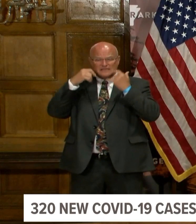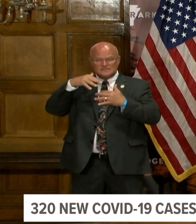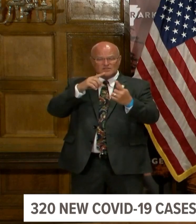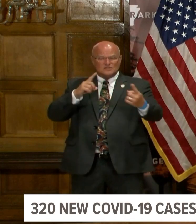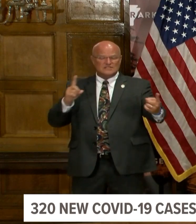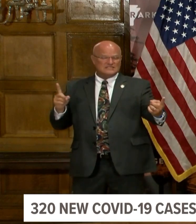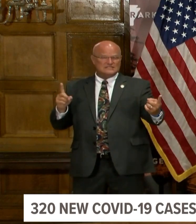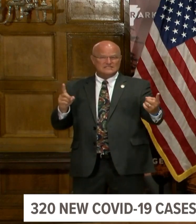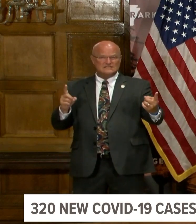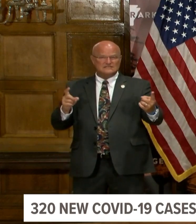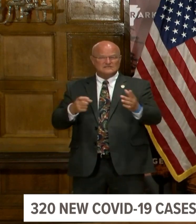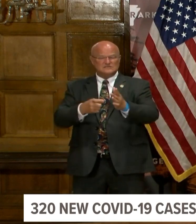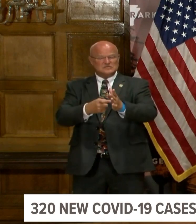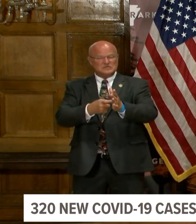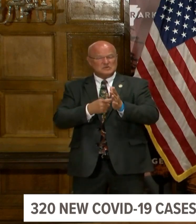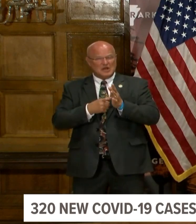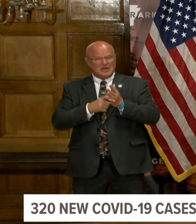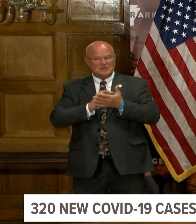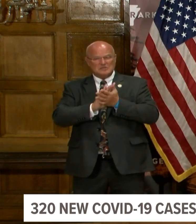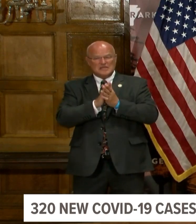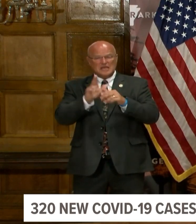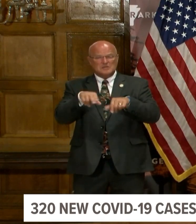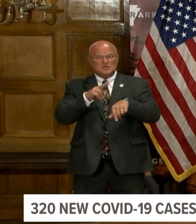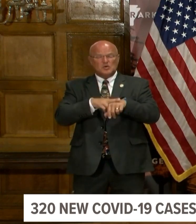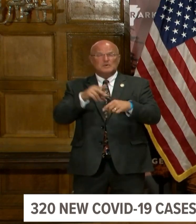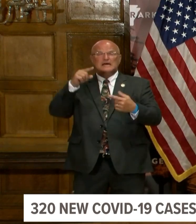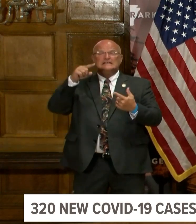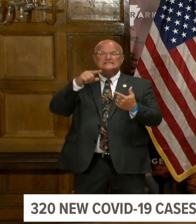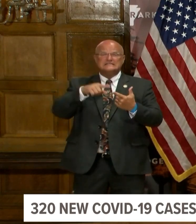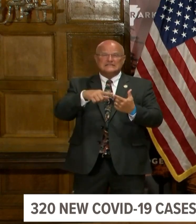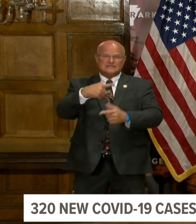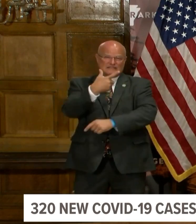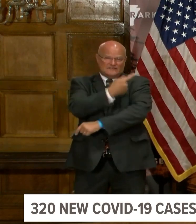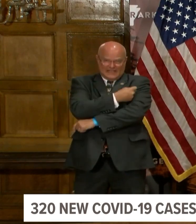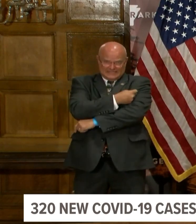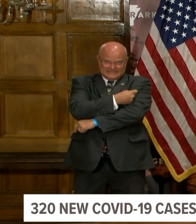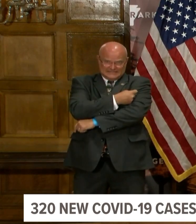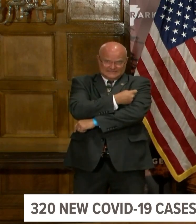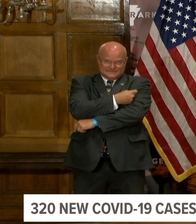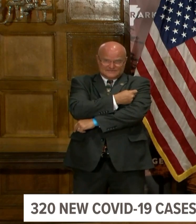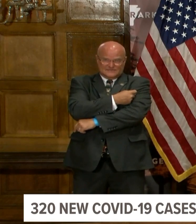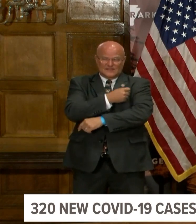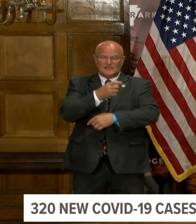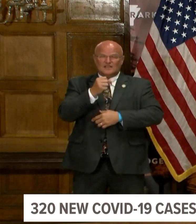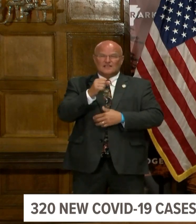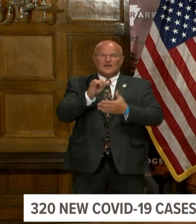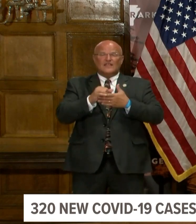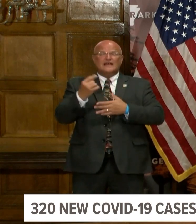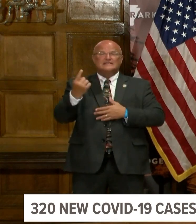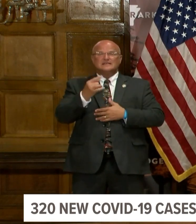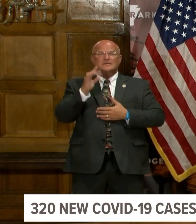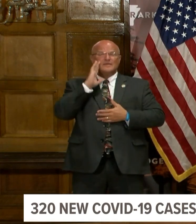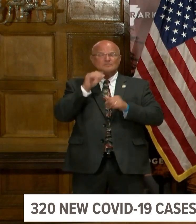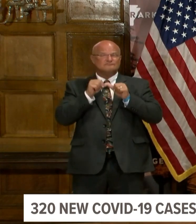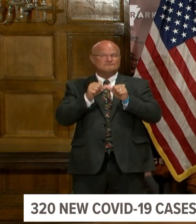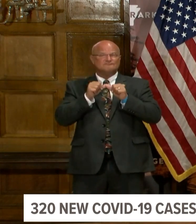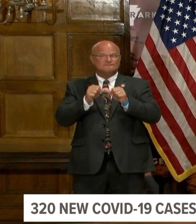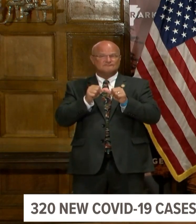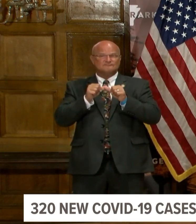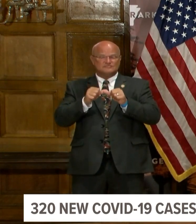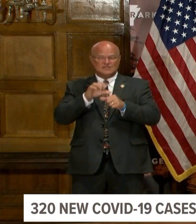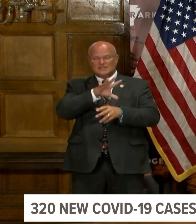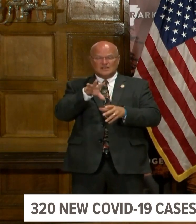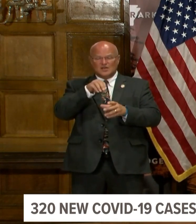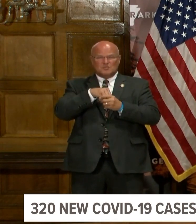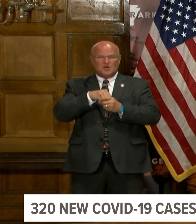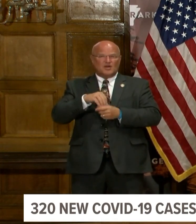social distancing will be the norm until we get a vaccine. And so that's something that will continue to be a